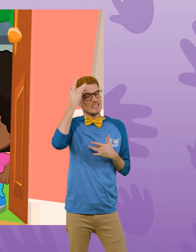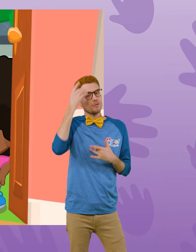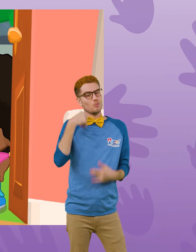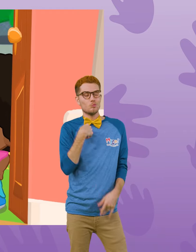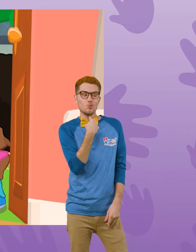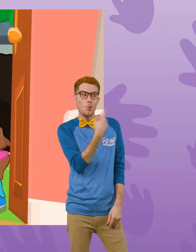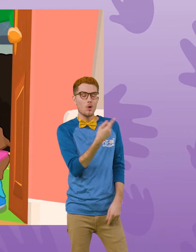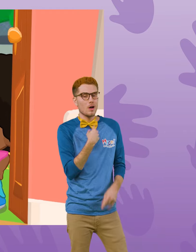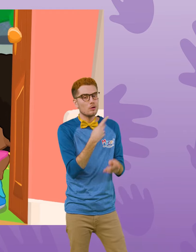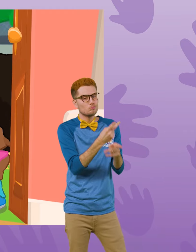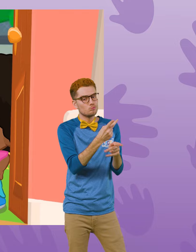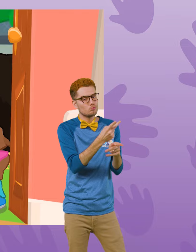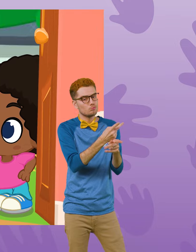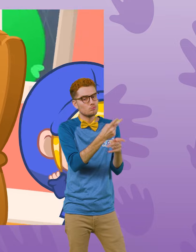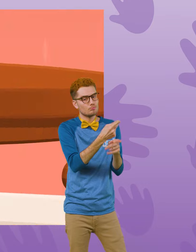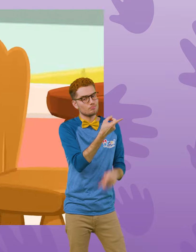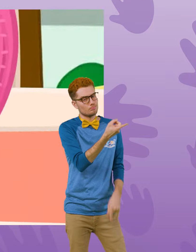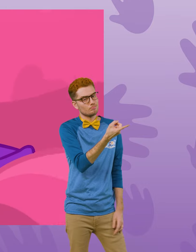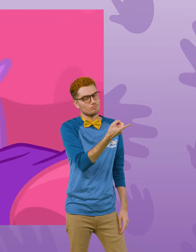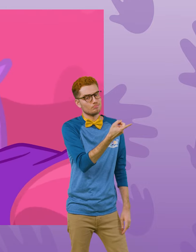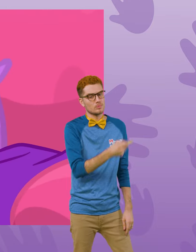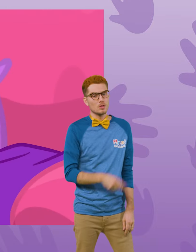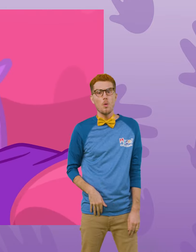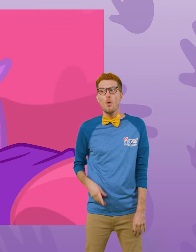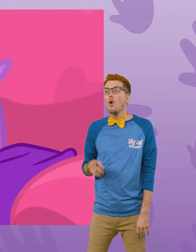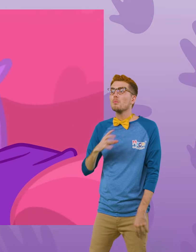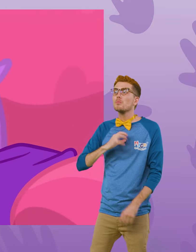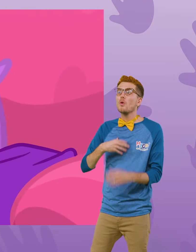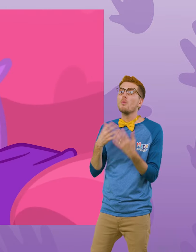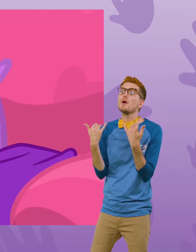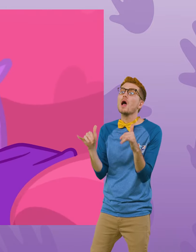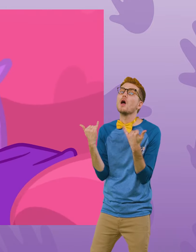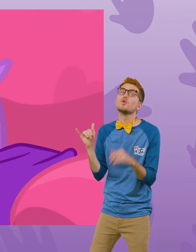is sick. And I said I would take care of him.